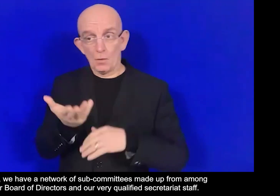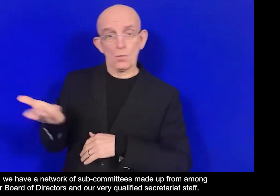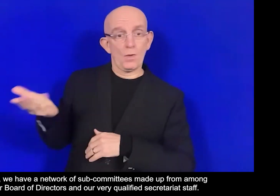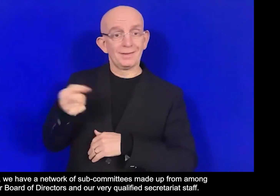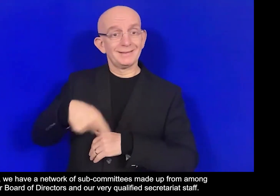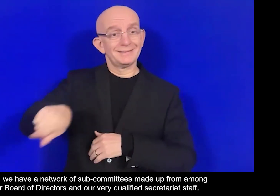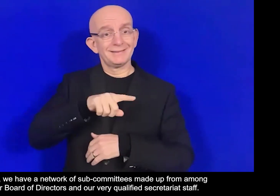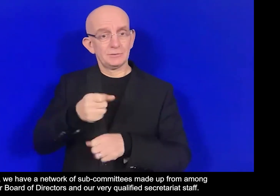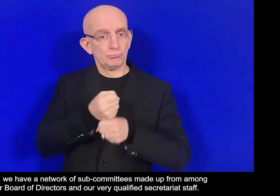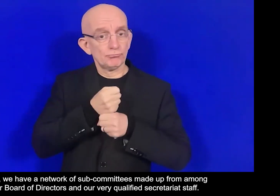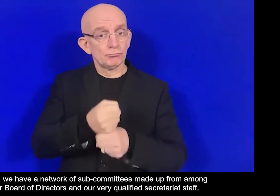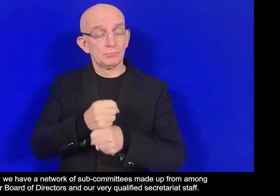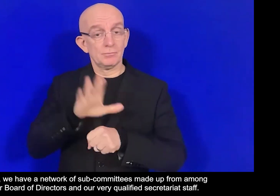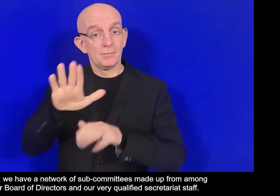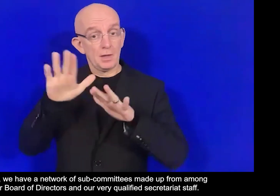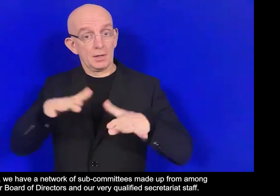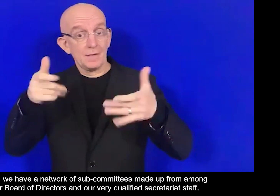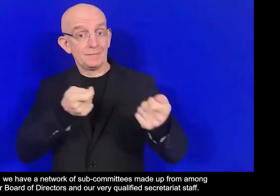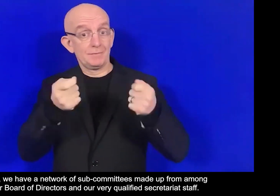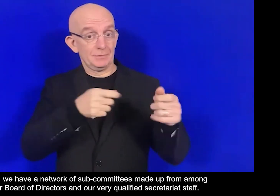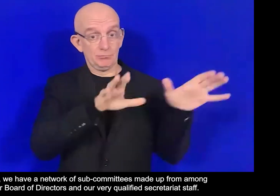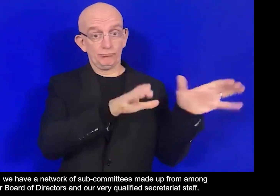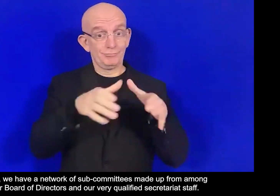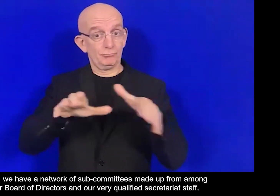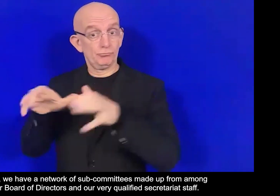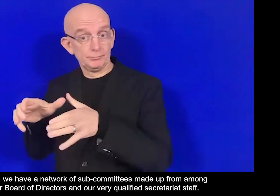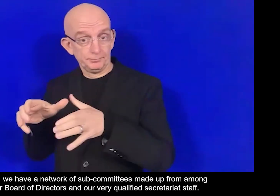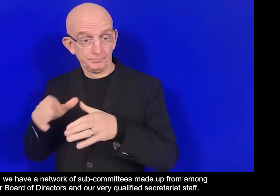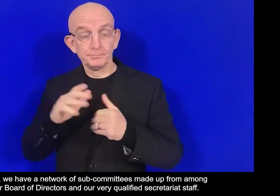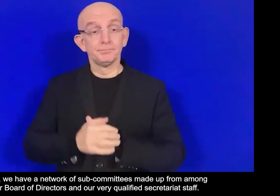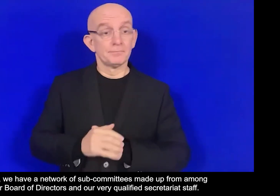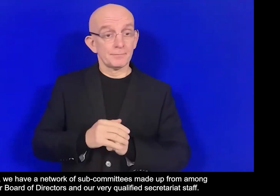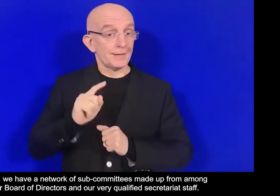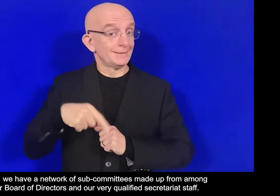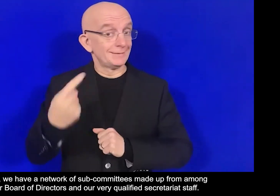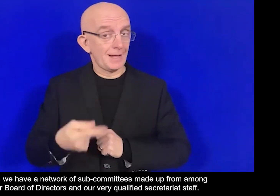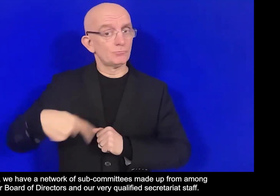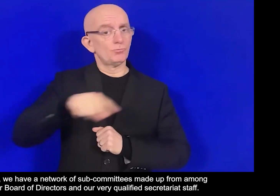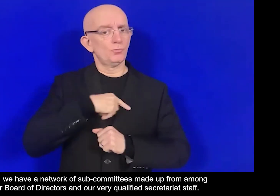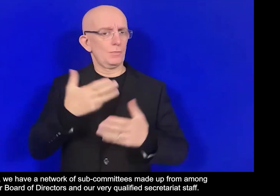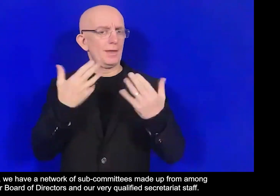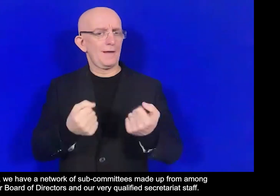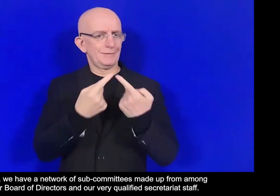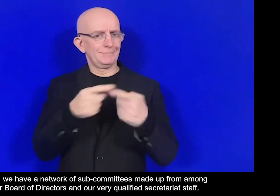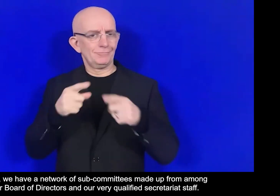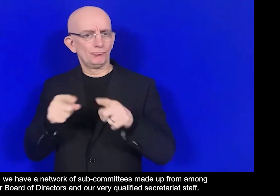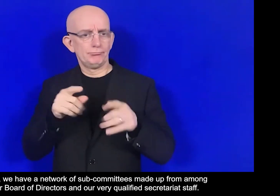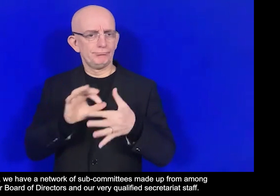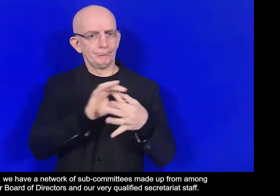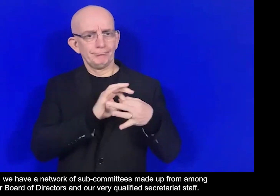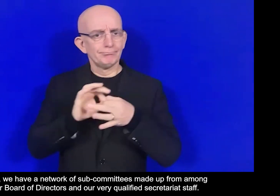Next, we have a network of subcommittees made up from among our board of